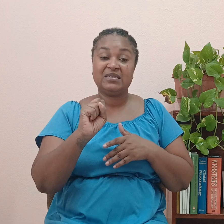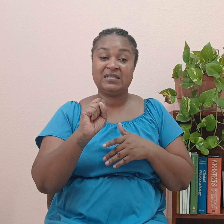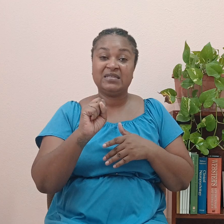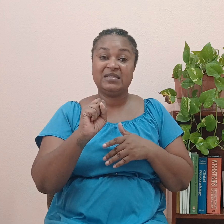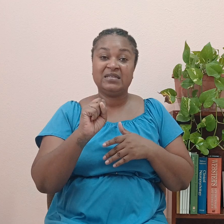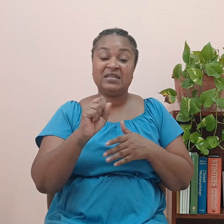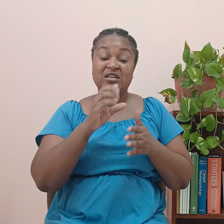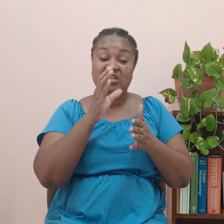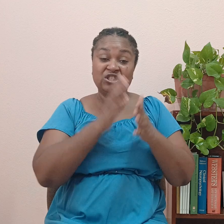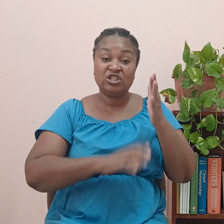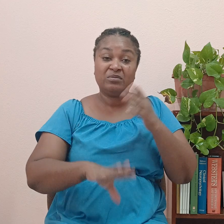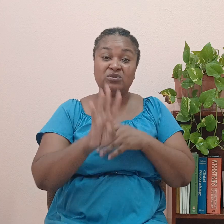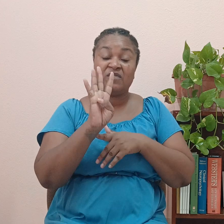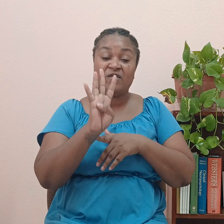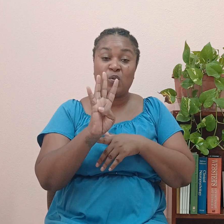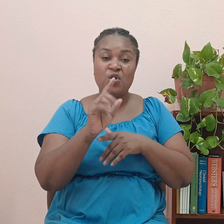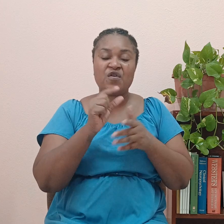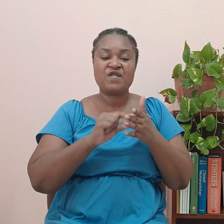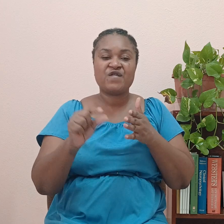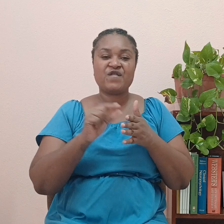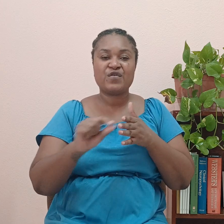chapter 4, verse 3.